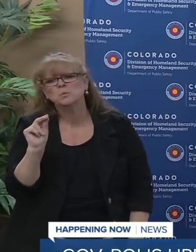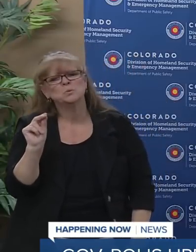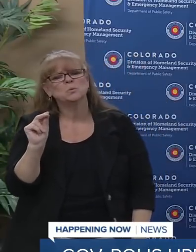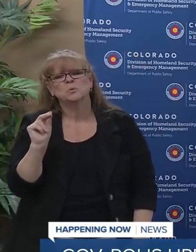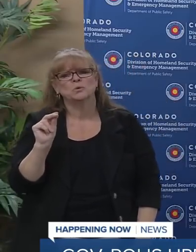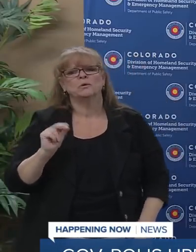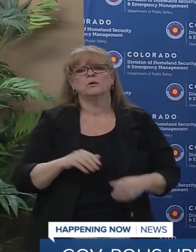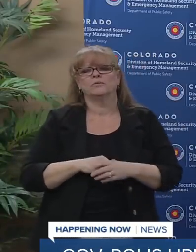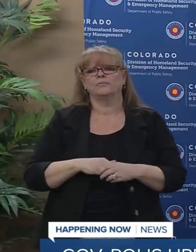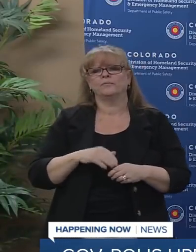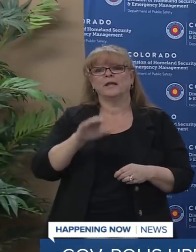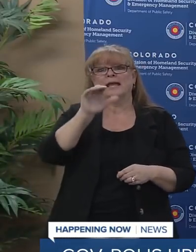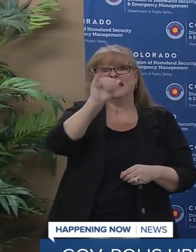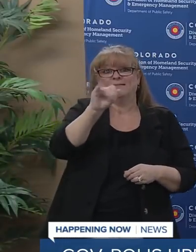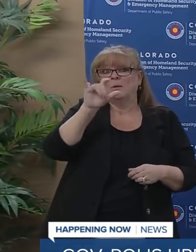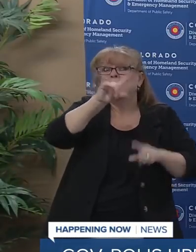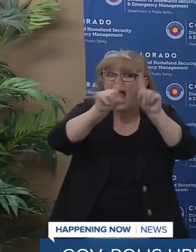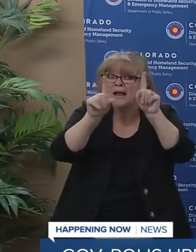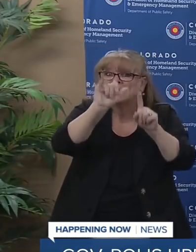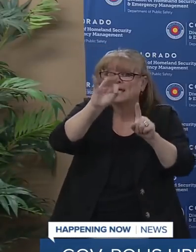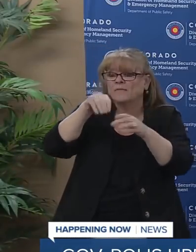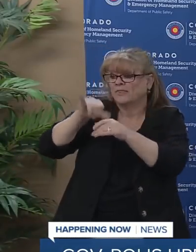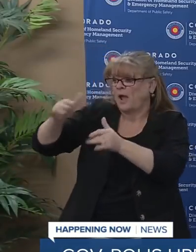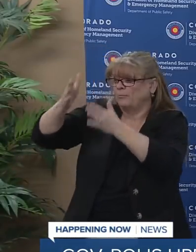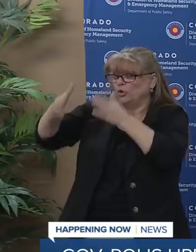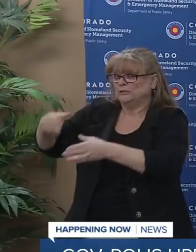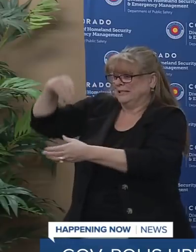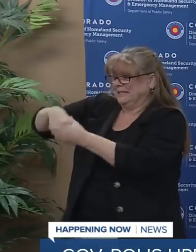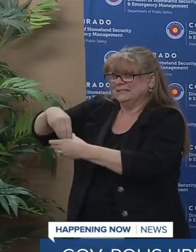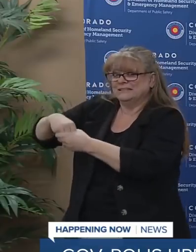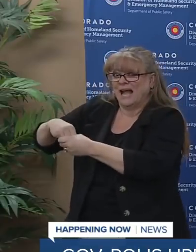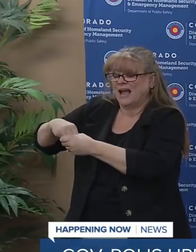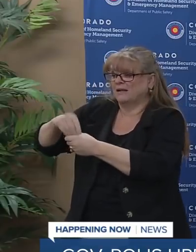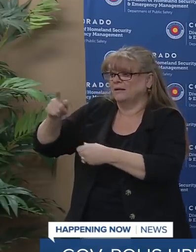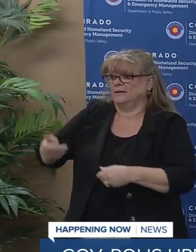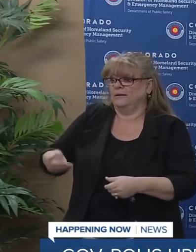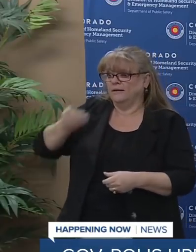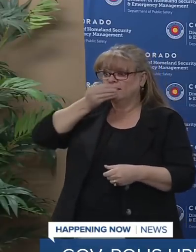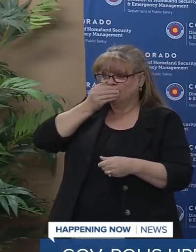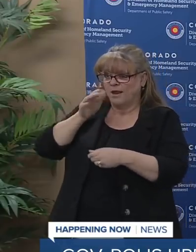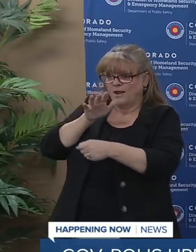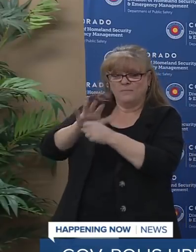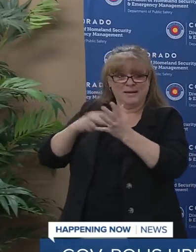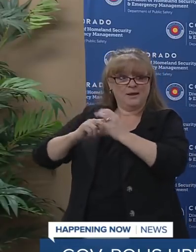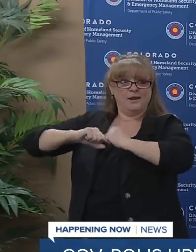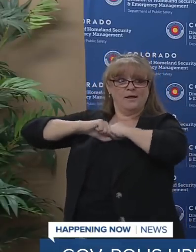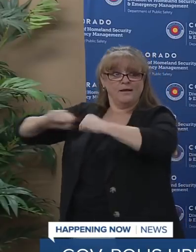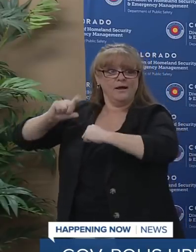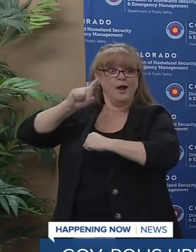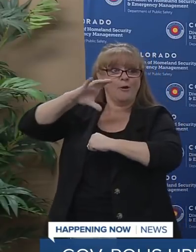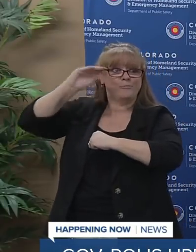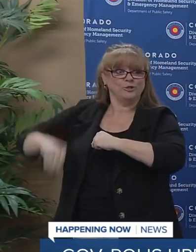need to isolate them in a different part of your home. You're not going to be in the same part of the house if you have this. But when you're out of the home,